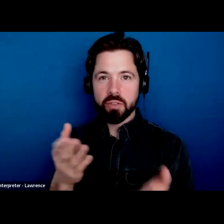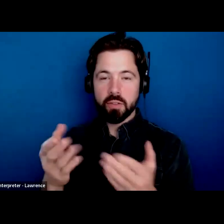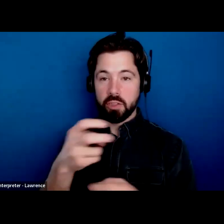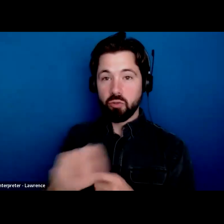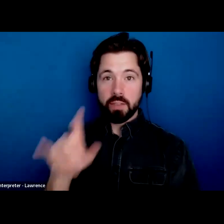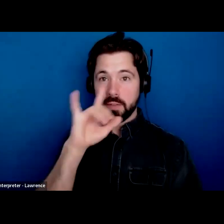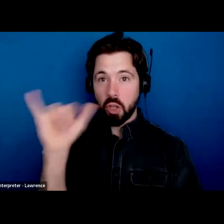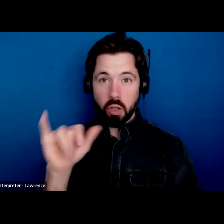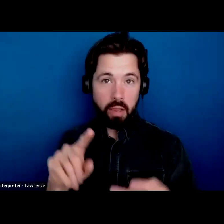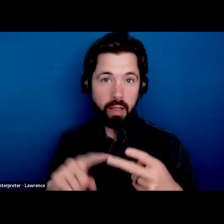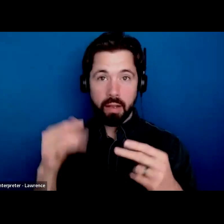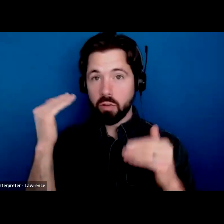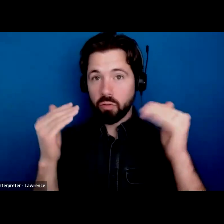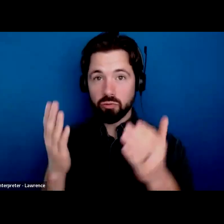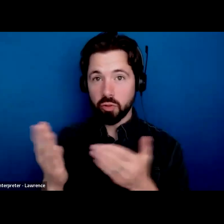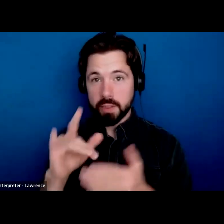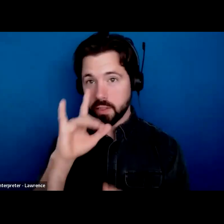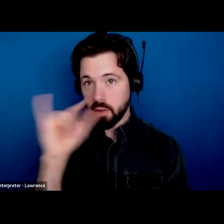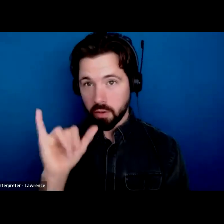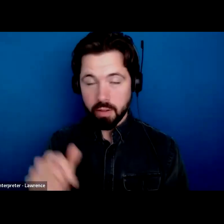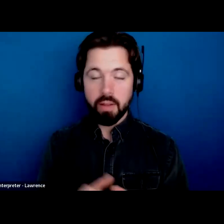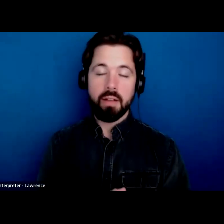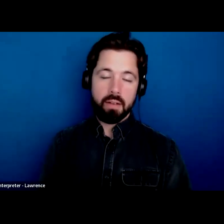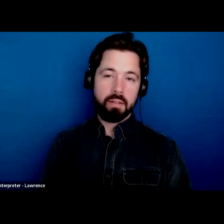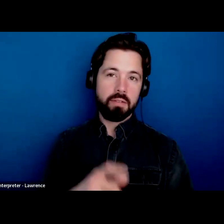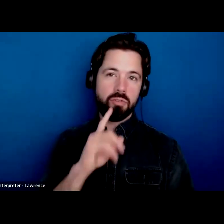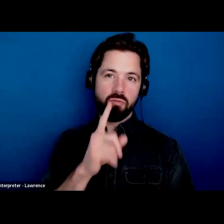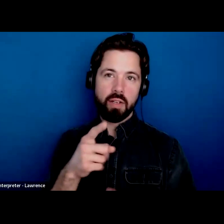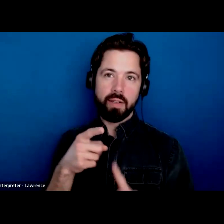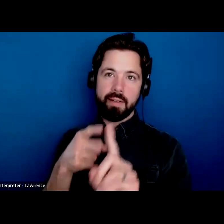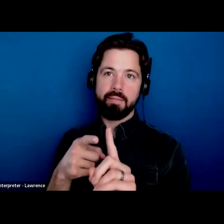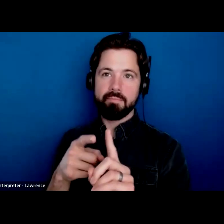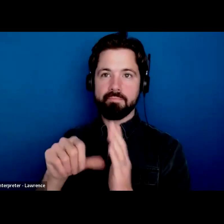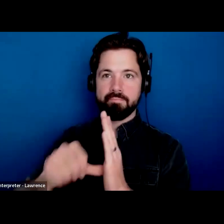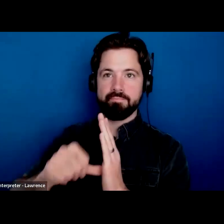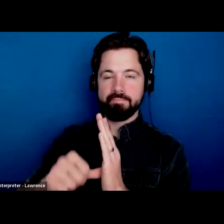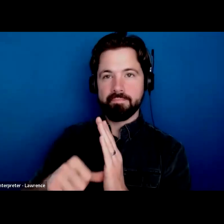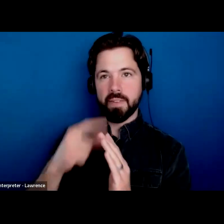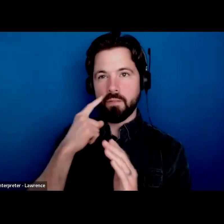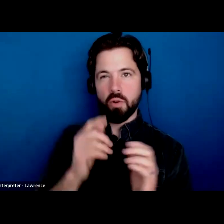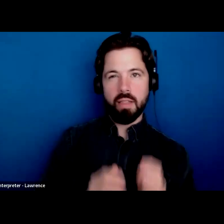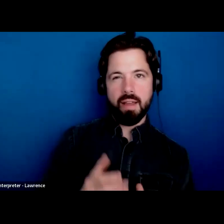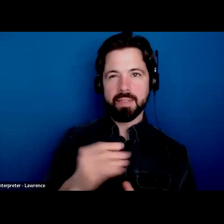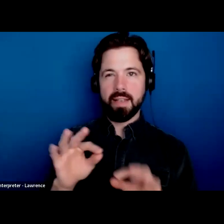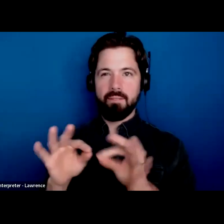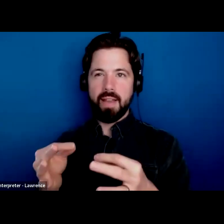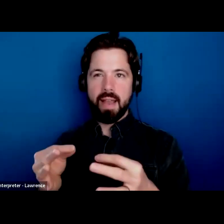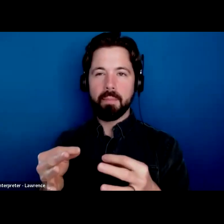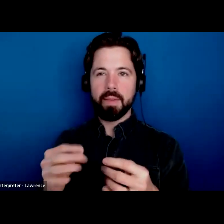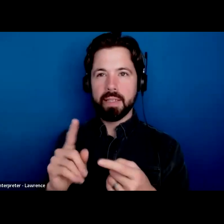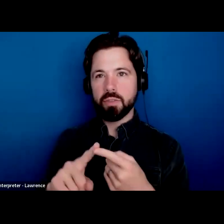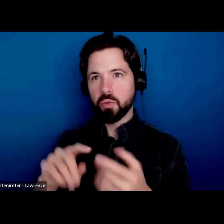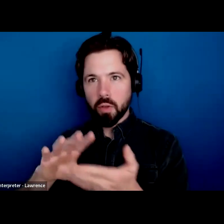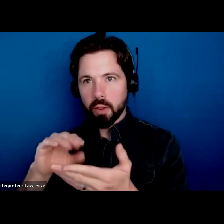are adult services? So it's really geared towards, clients and their families to get that information into